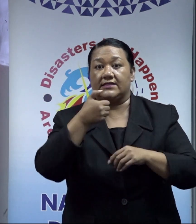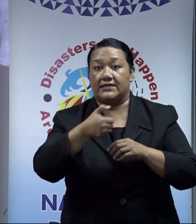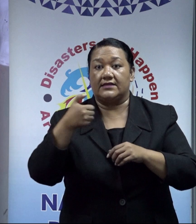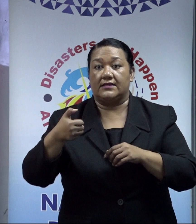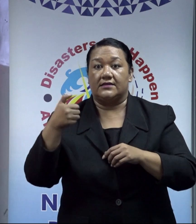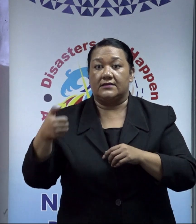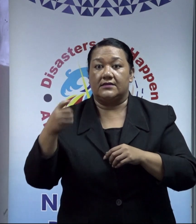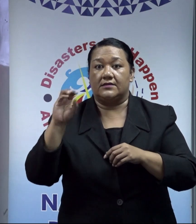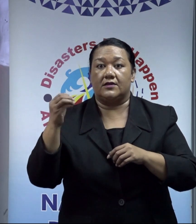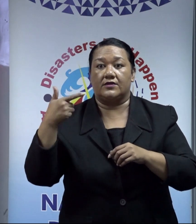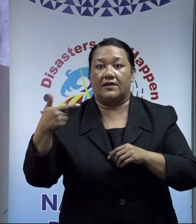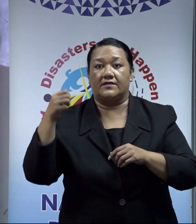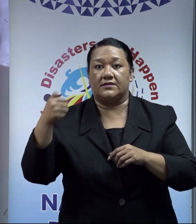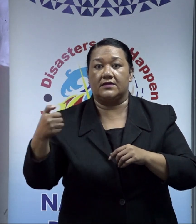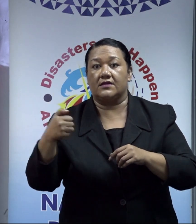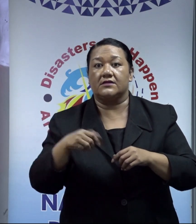Commissioner Central's EOC